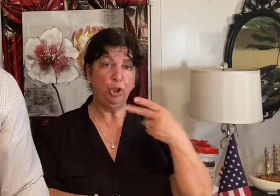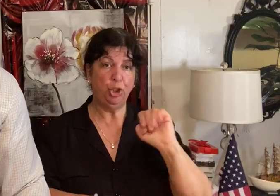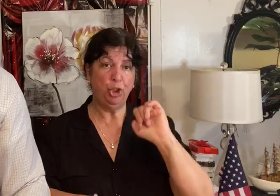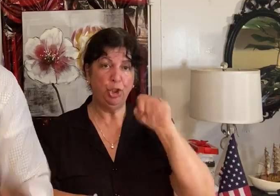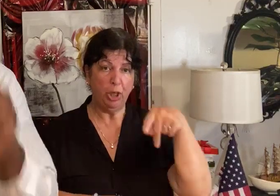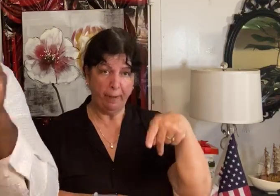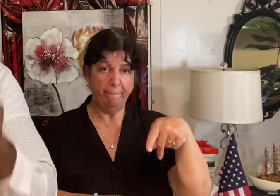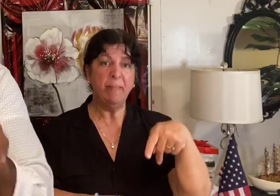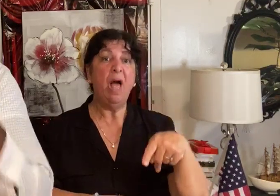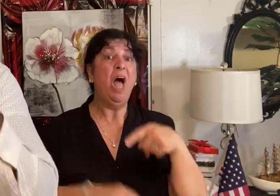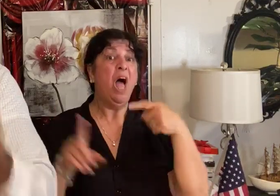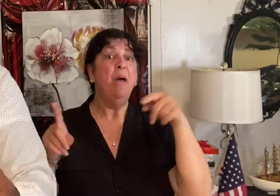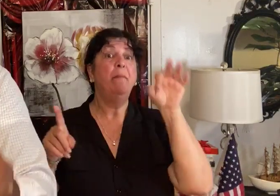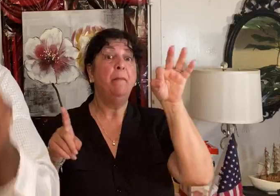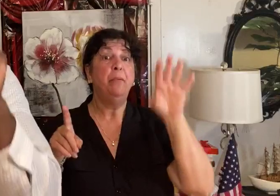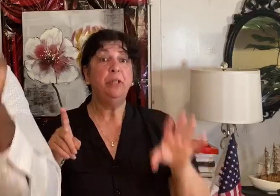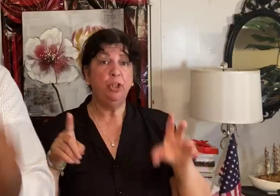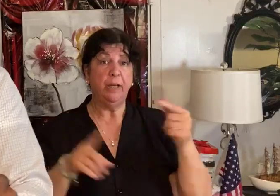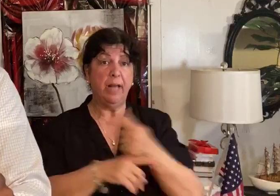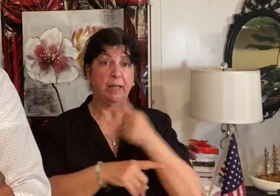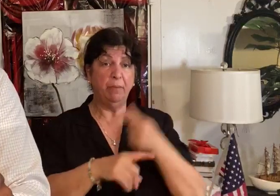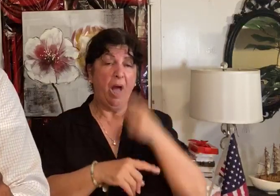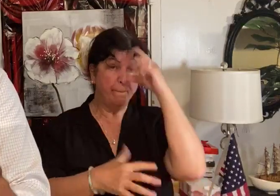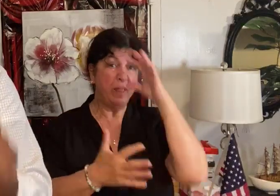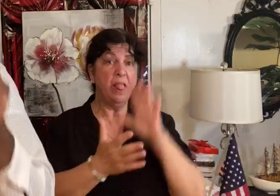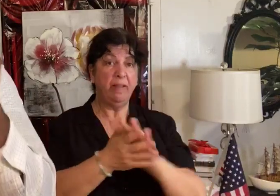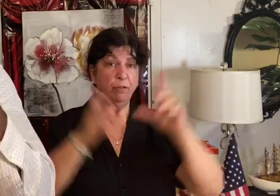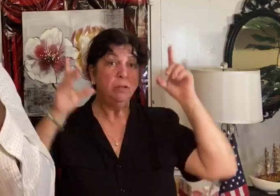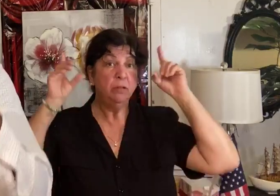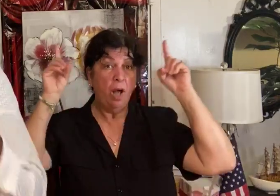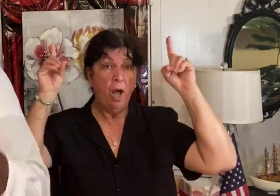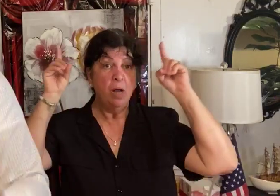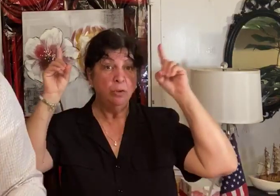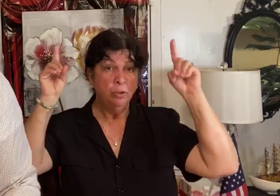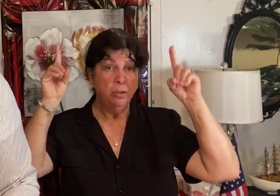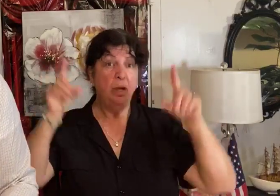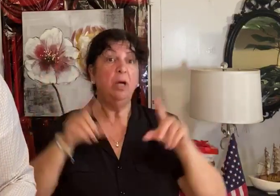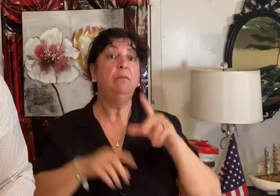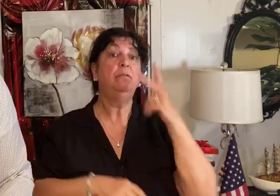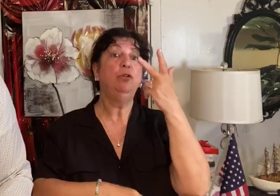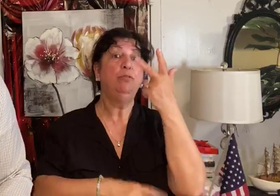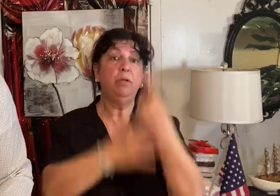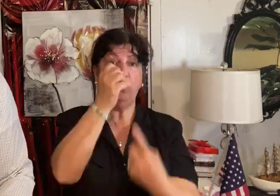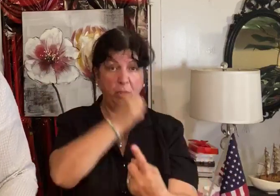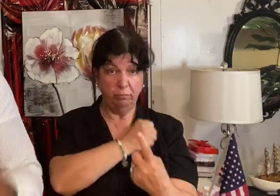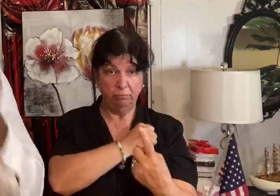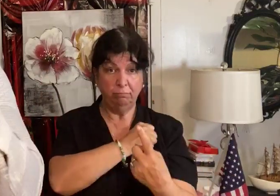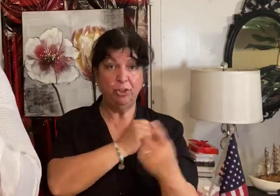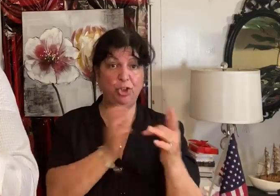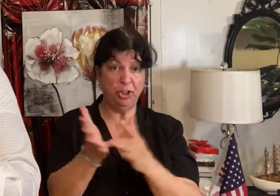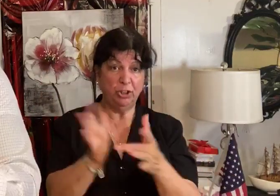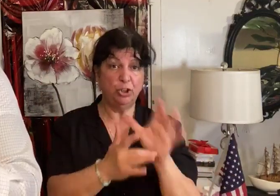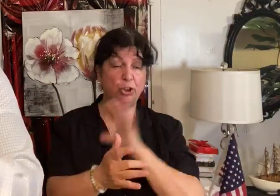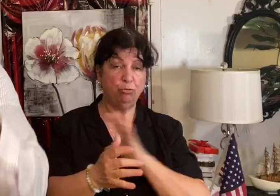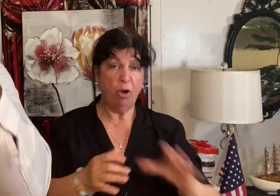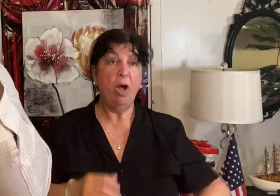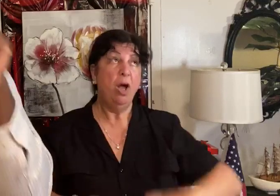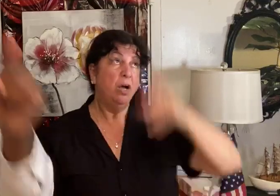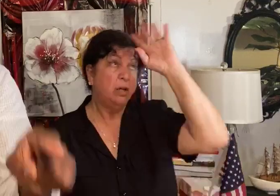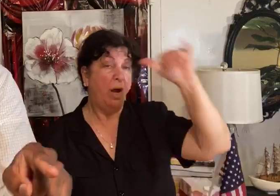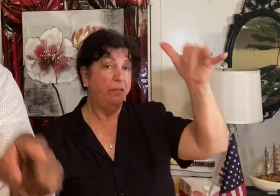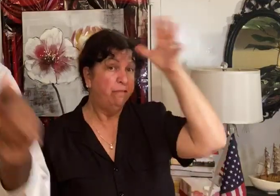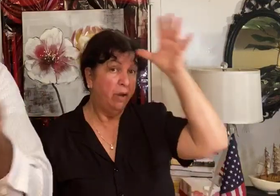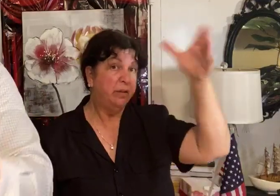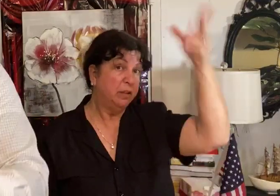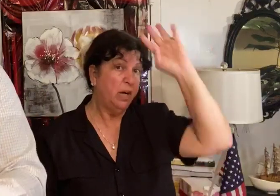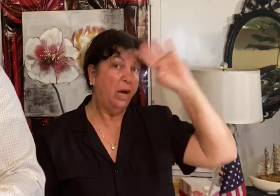the gospel. I believe in the doctrine of the deity of Jesus Christ. There's God the Father, God